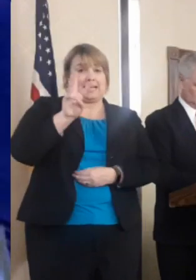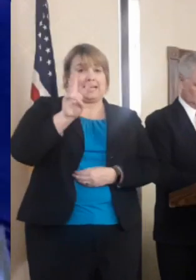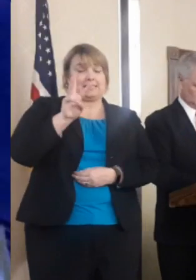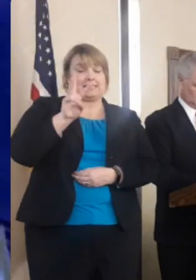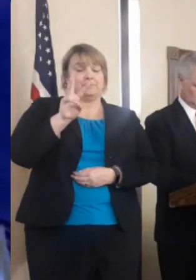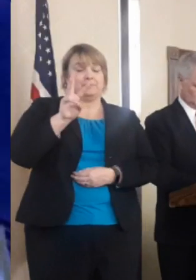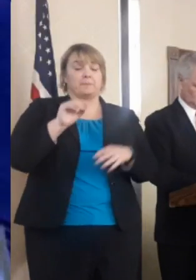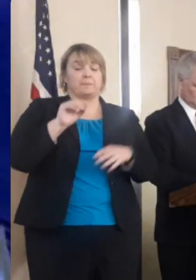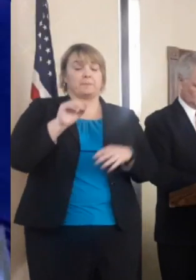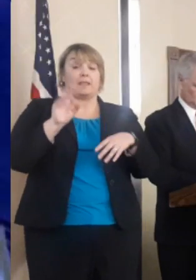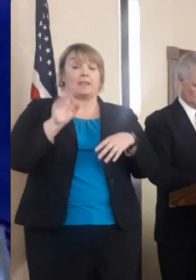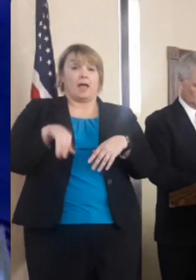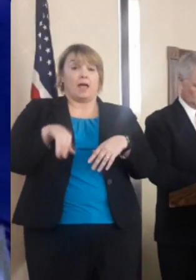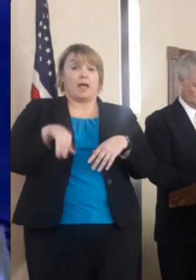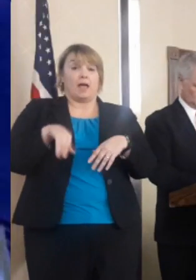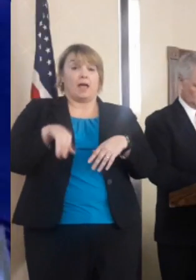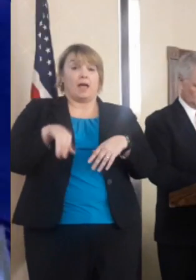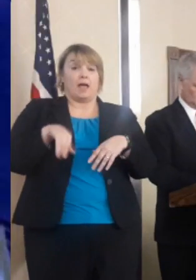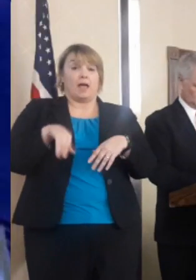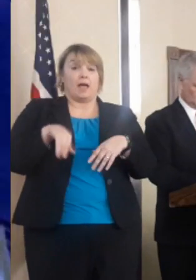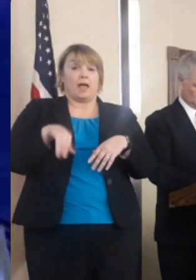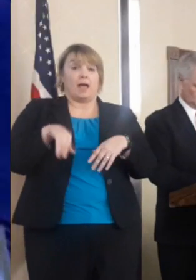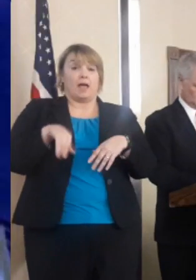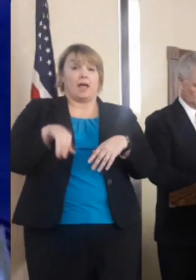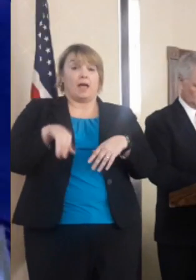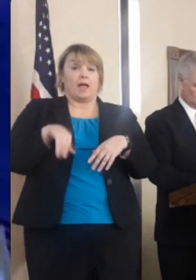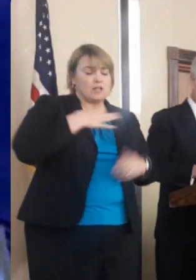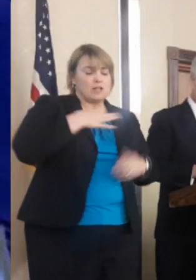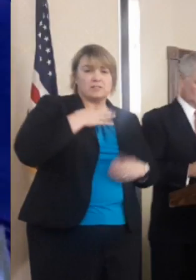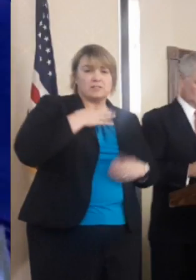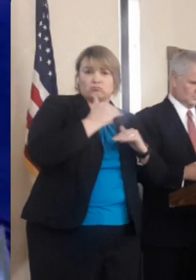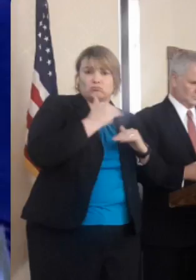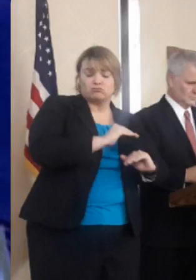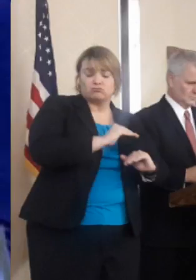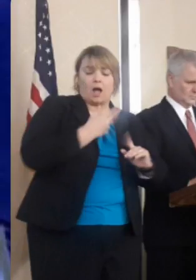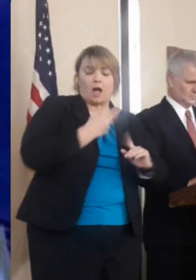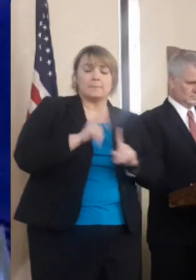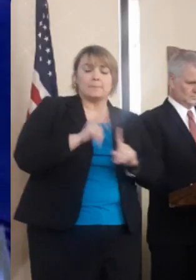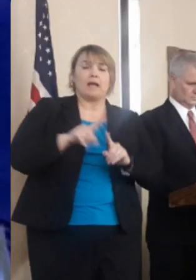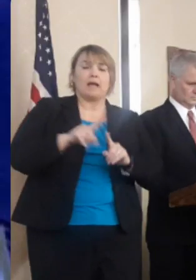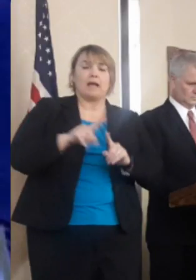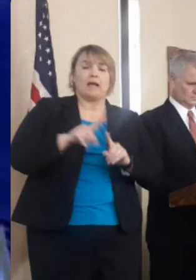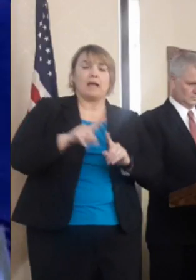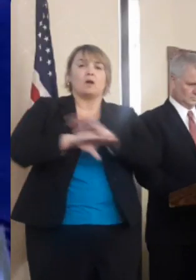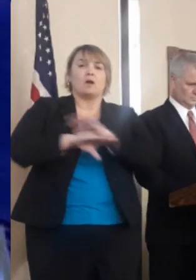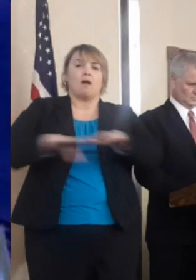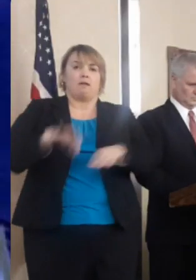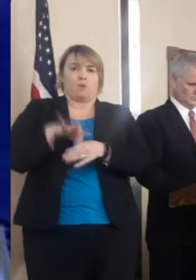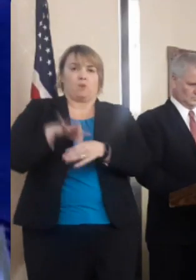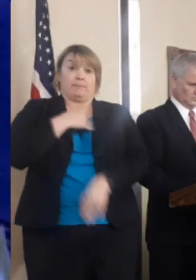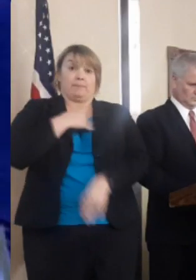section's eligibility restrictions will apply to non-voting members.